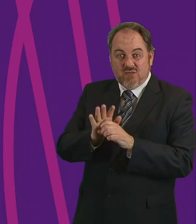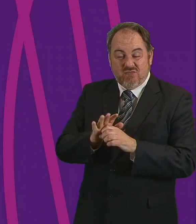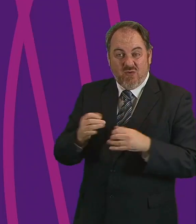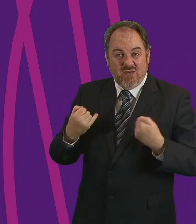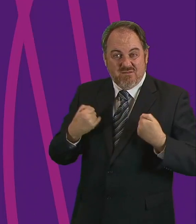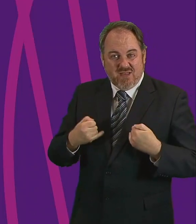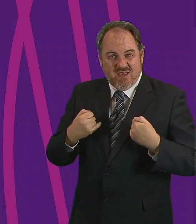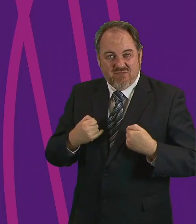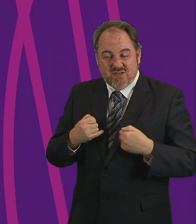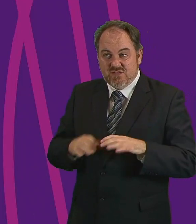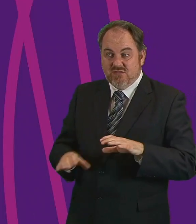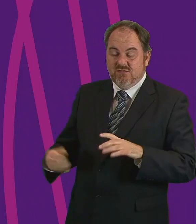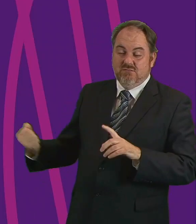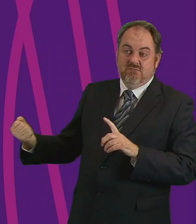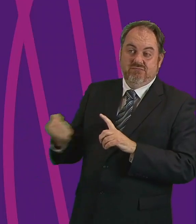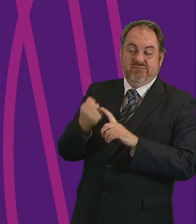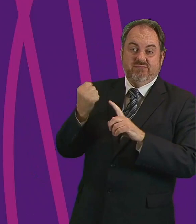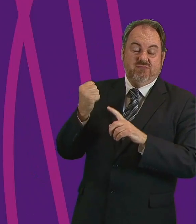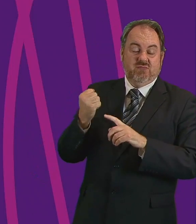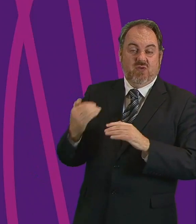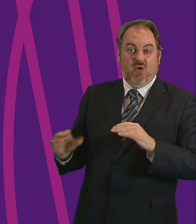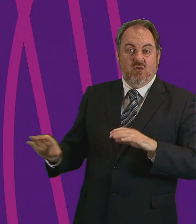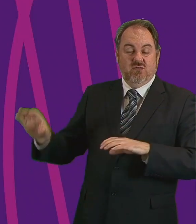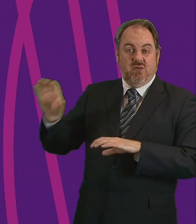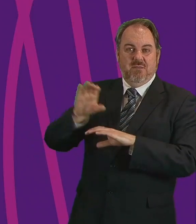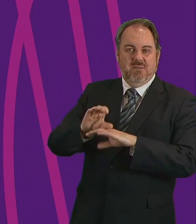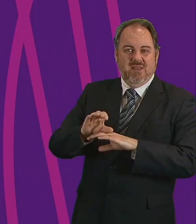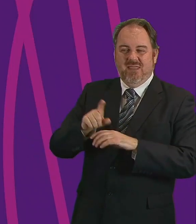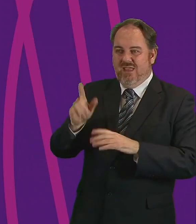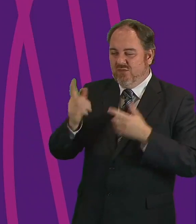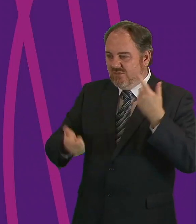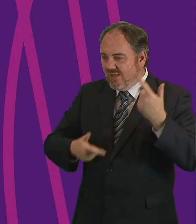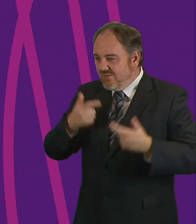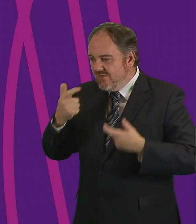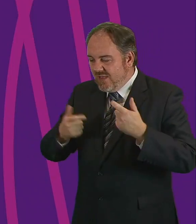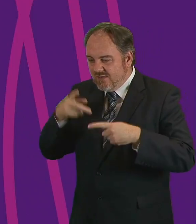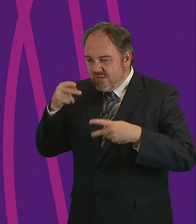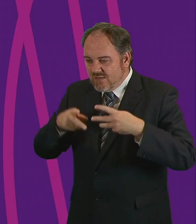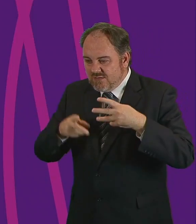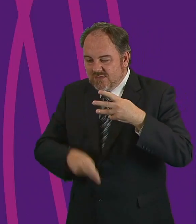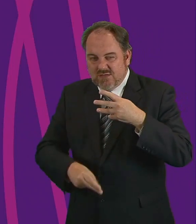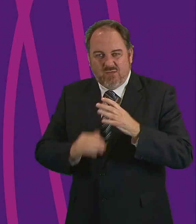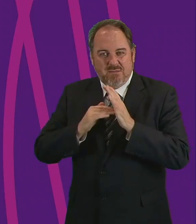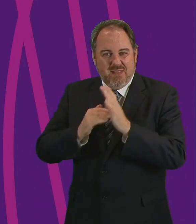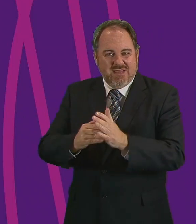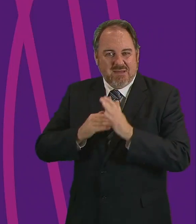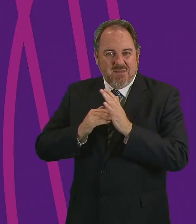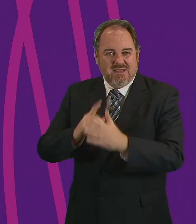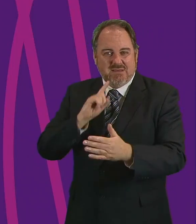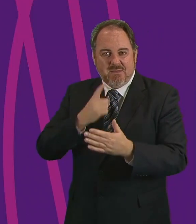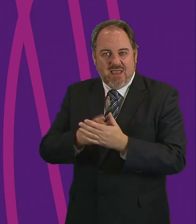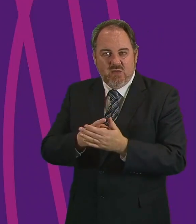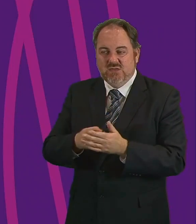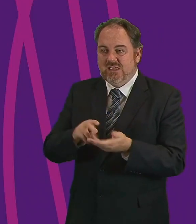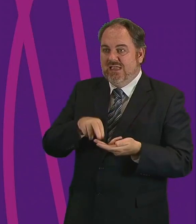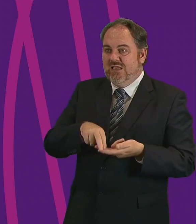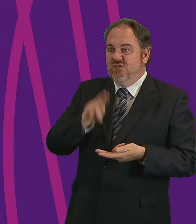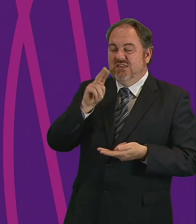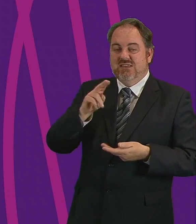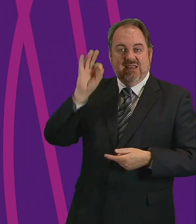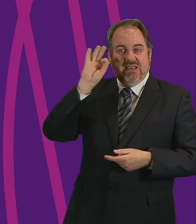revenue-generating activities. Councils were facing having to find millions of pounds in savings, as well as putting up council tax